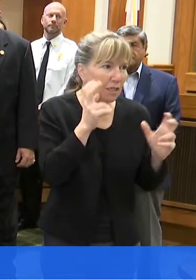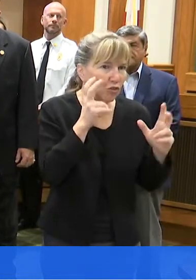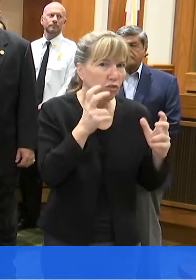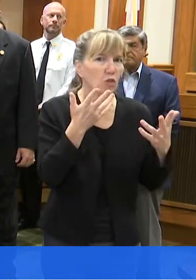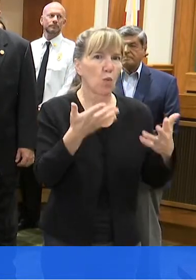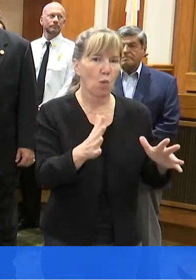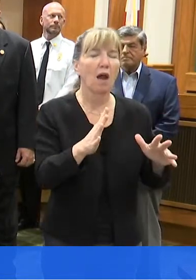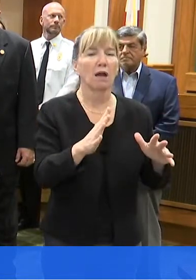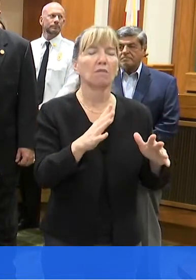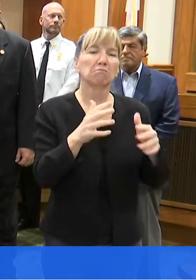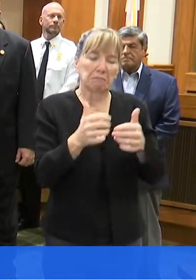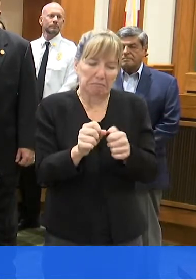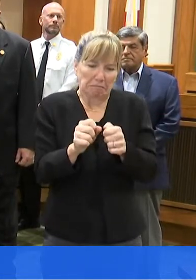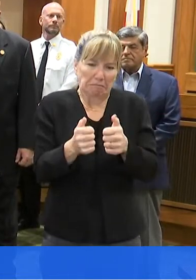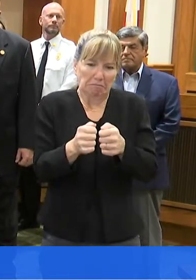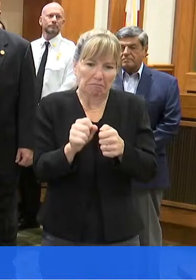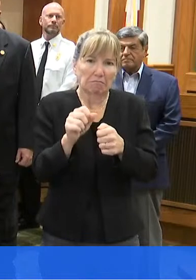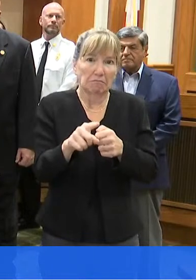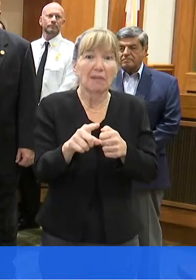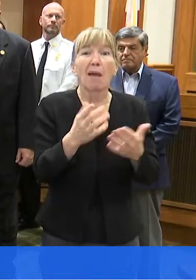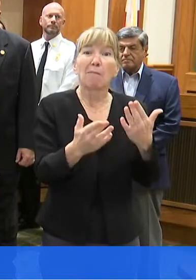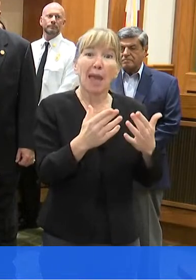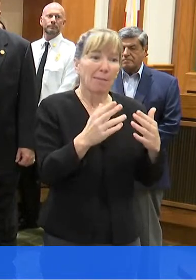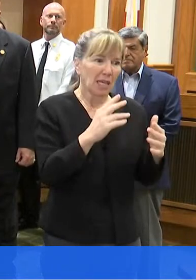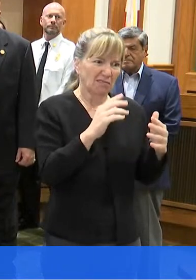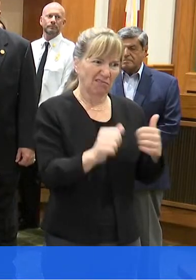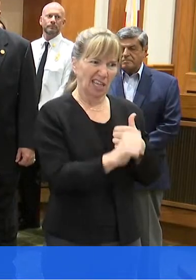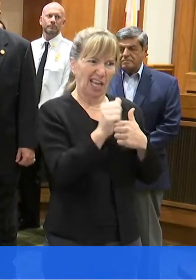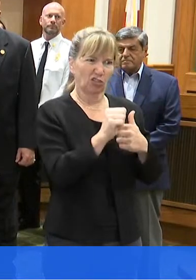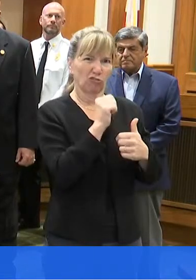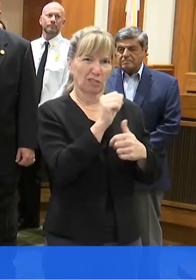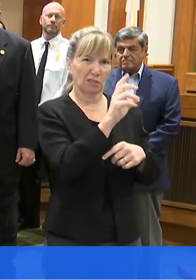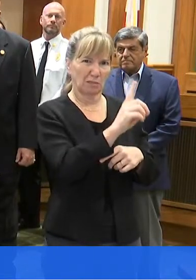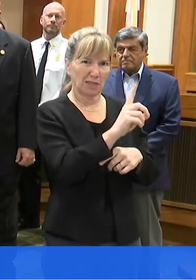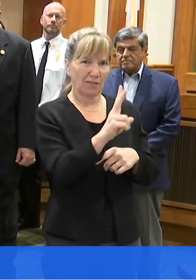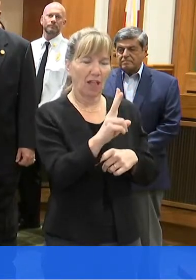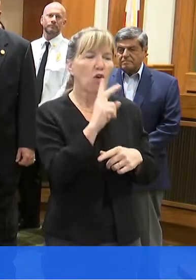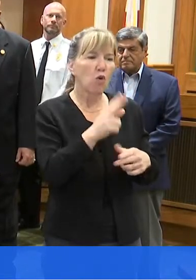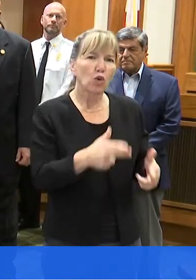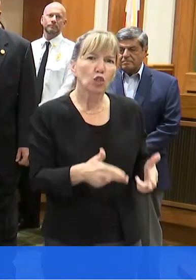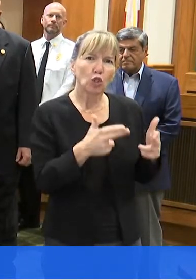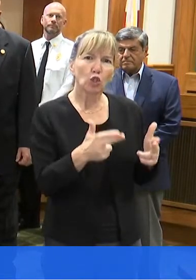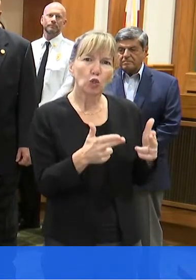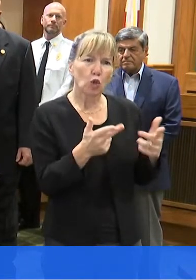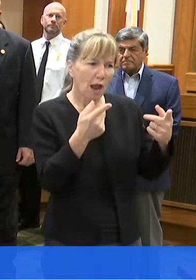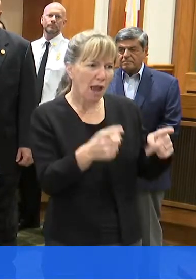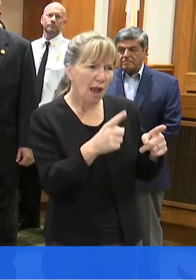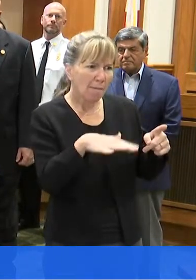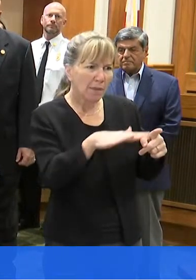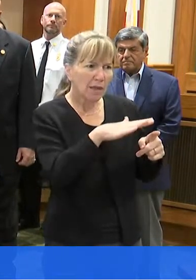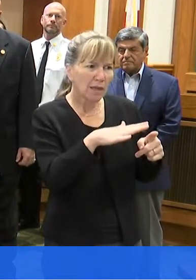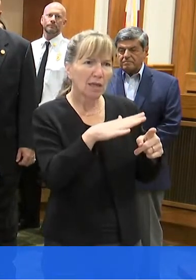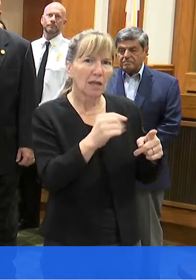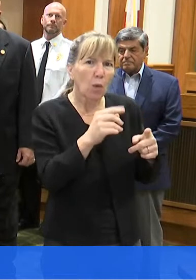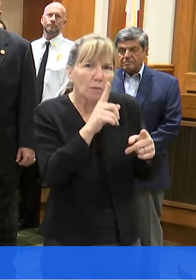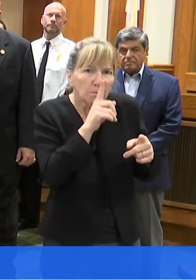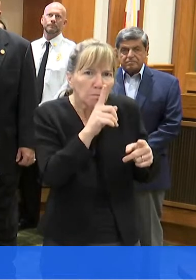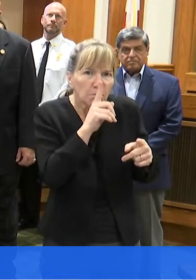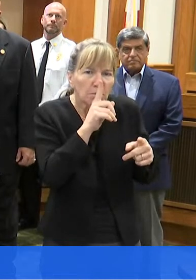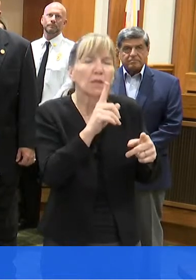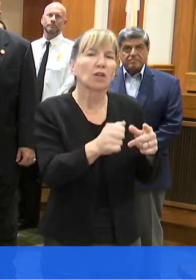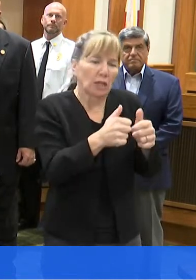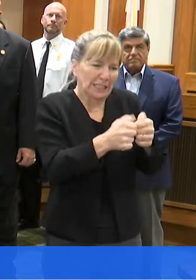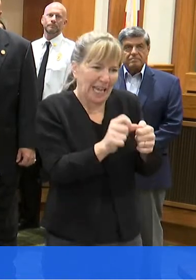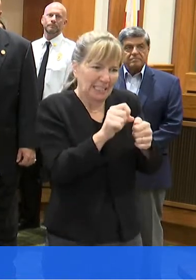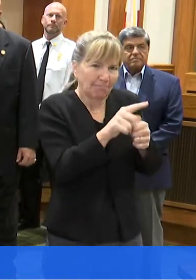possible. These situations include domestic violence or active shooter incidents. When texting 911, there are a